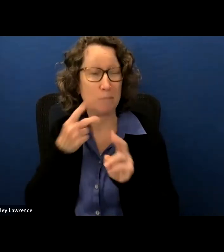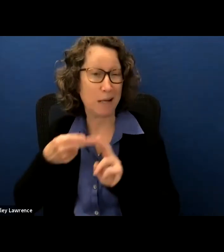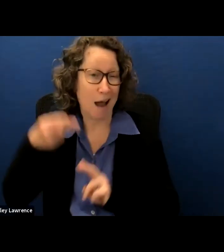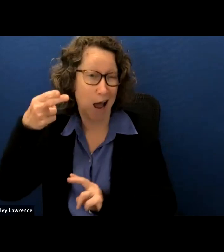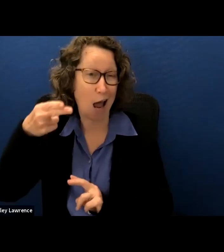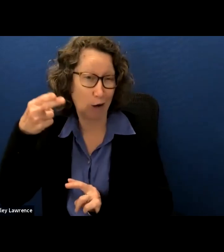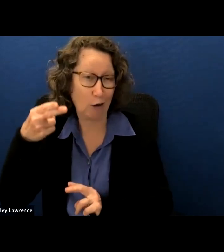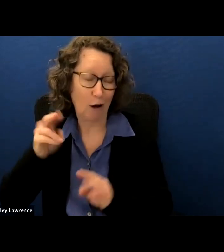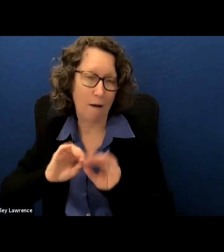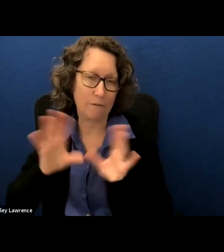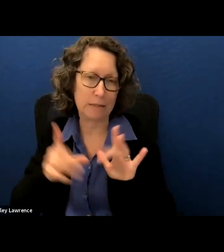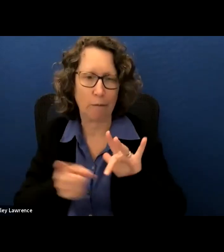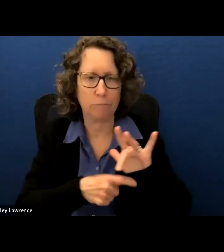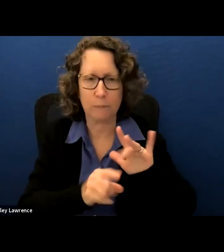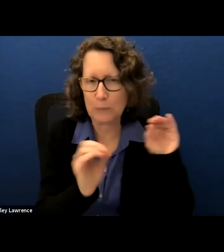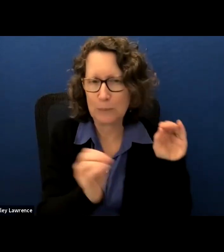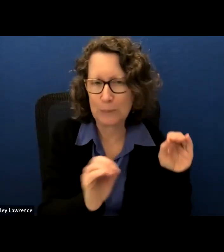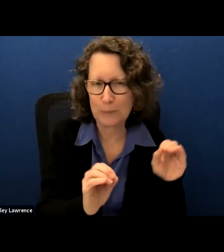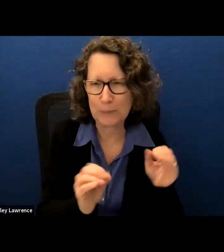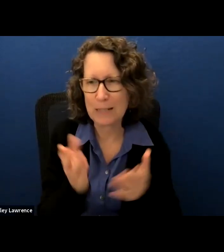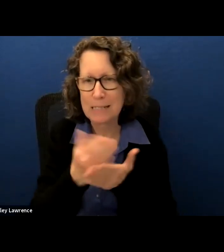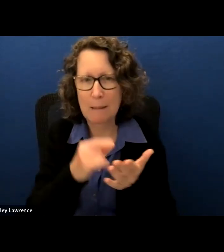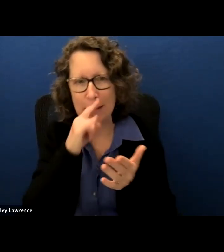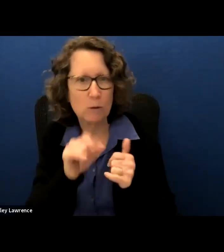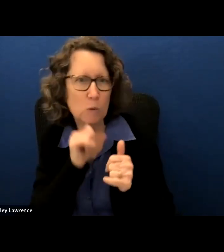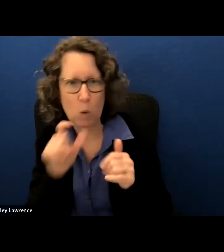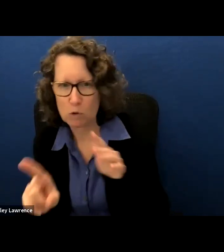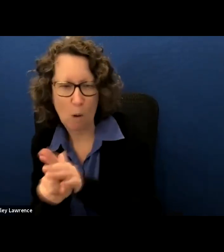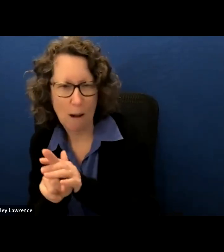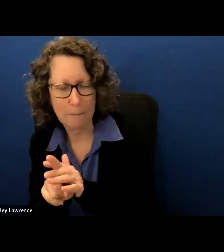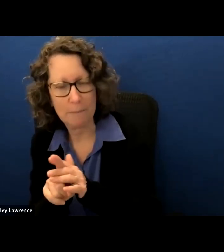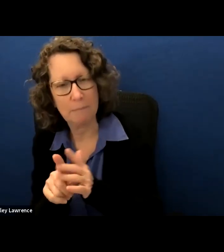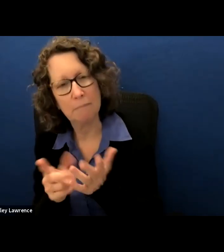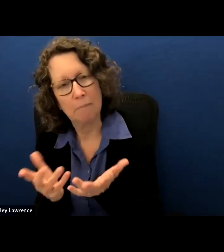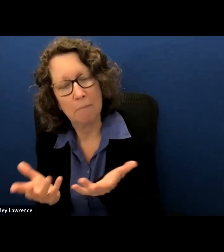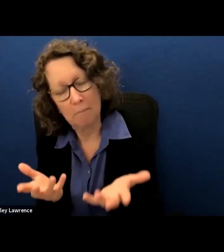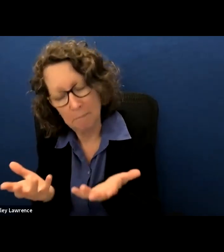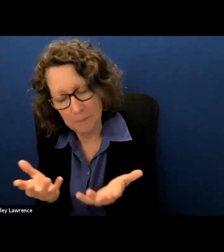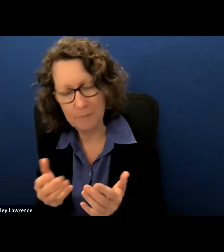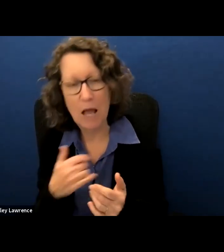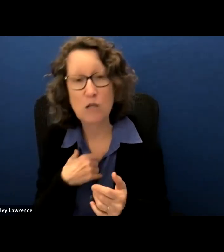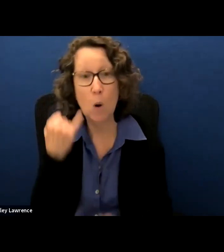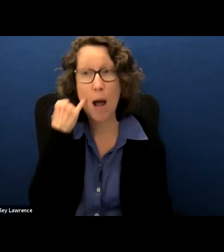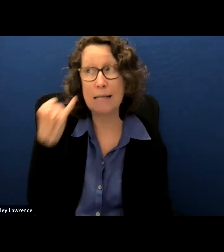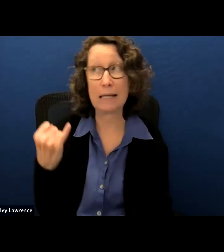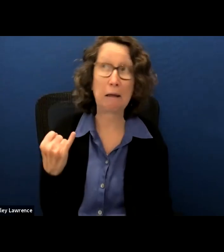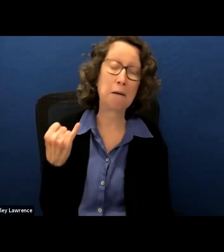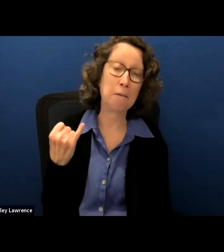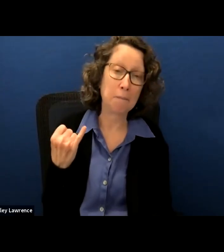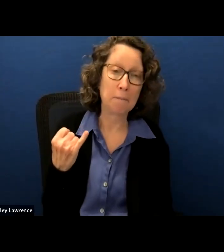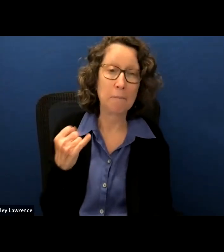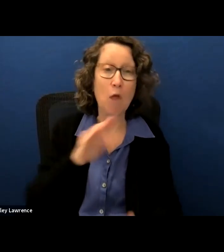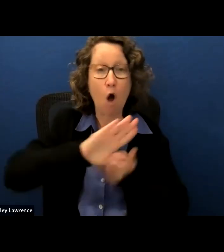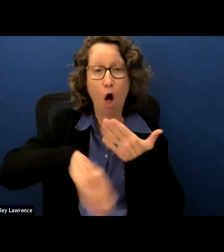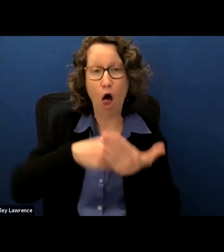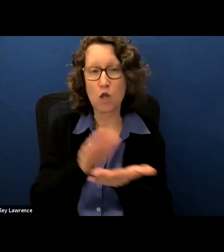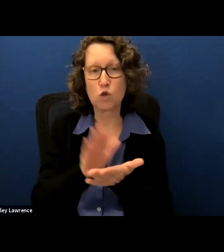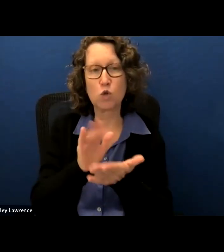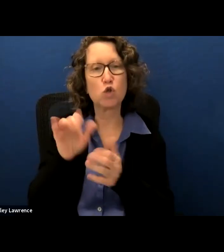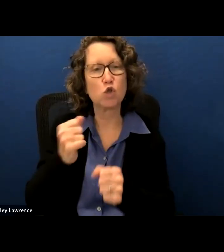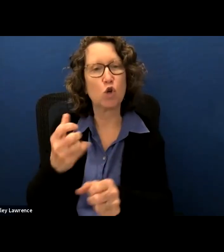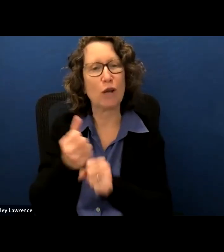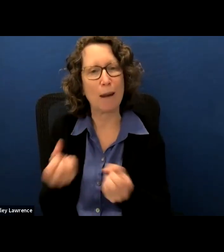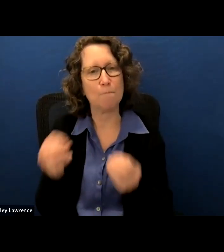higher, obviously, because there will be some kids who don't show up. So the idea was that all schools should receive